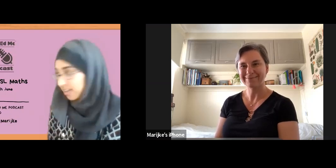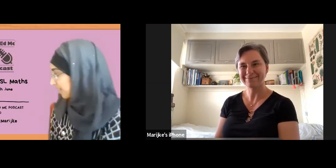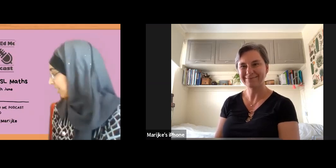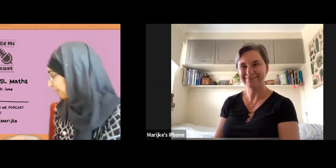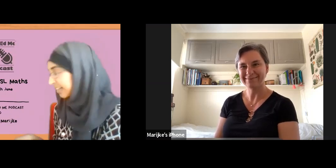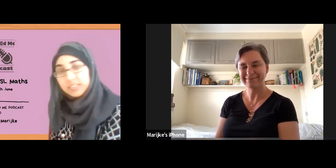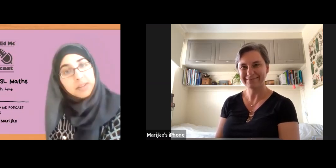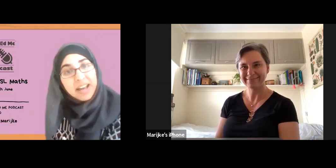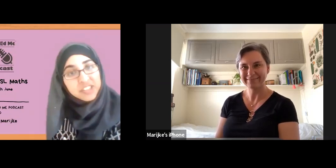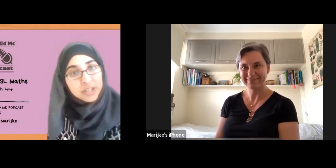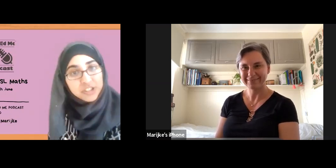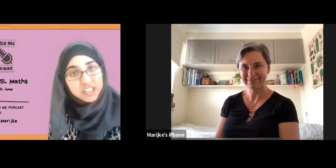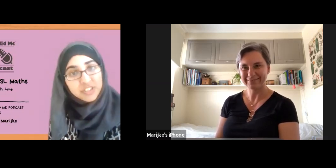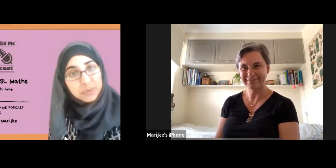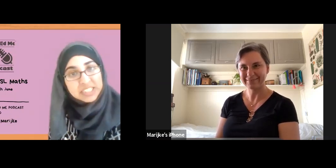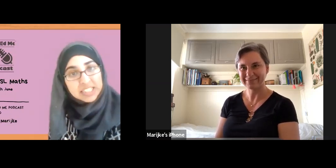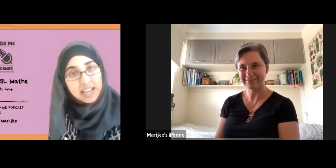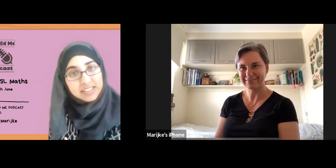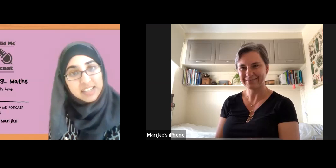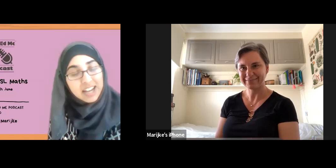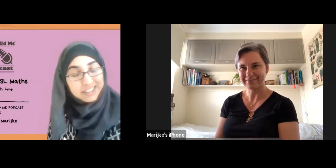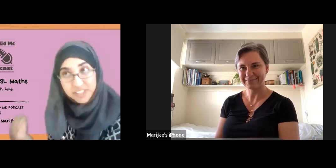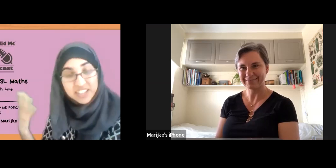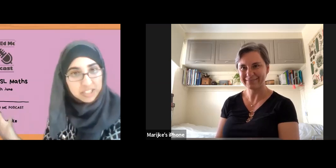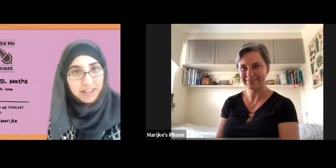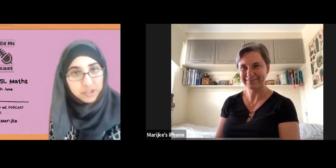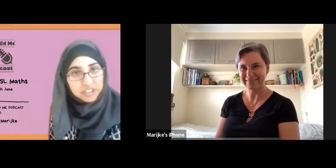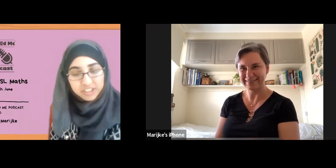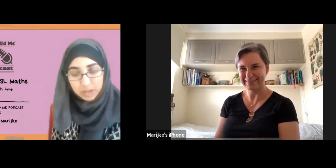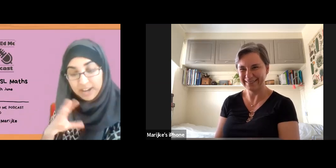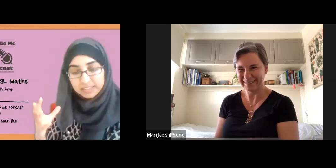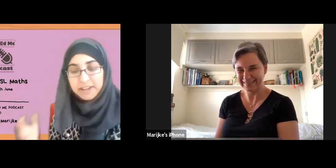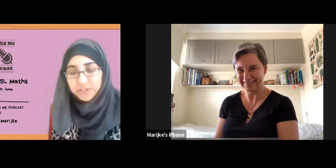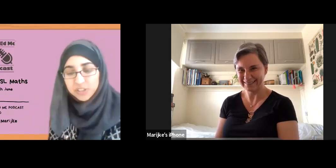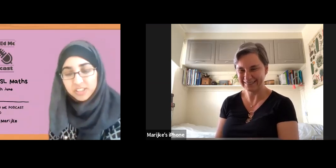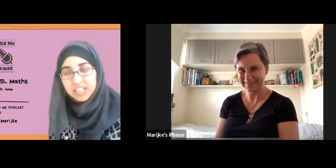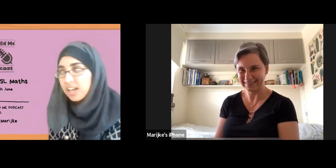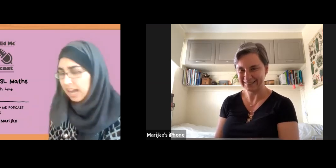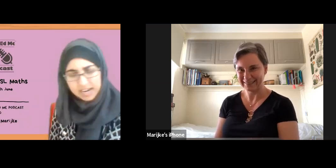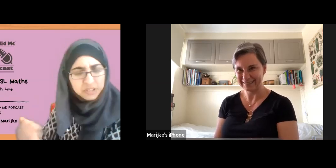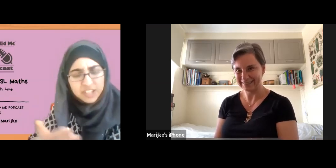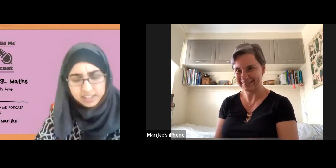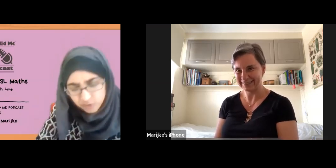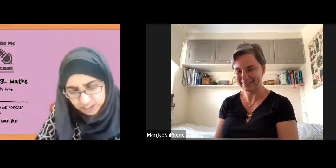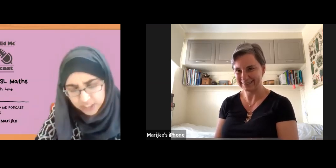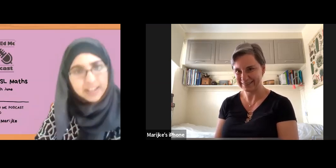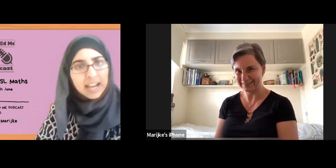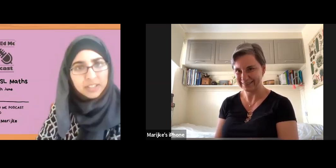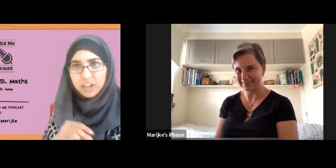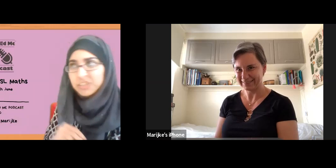he picked the maths questions for the quiz at the end. And those are actually maths questions, like worded maths questions. And I was there trying to figure it out. And he goes, this